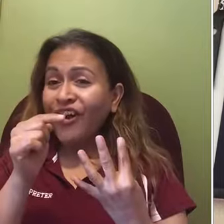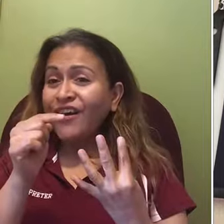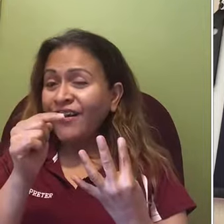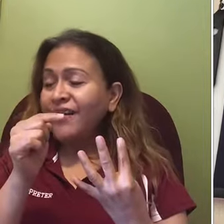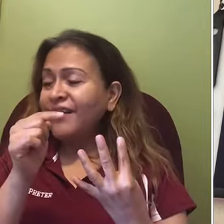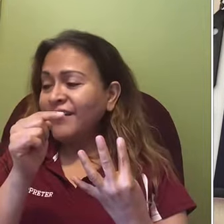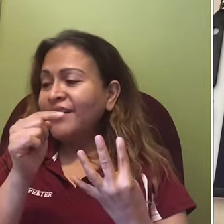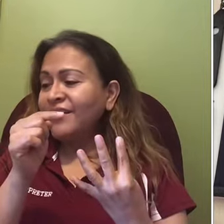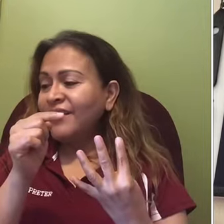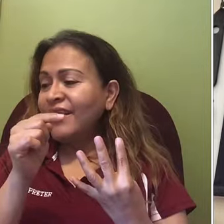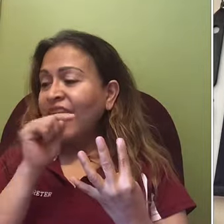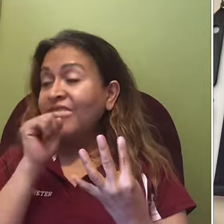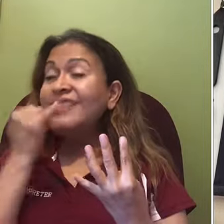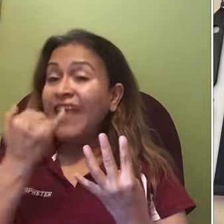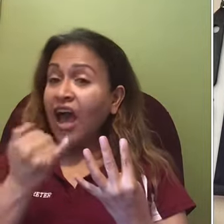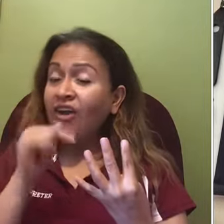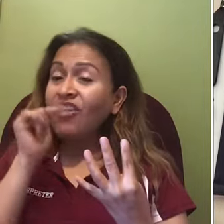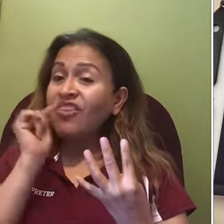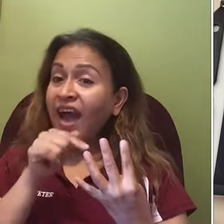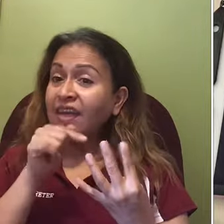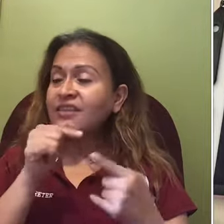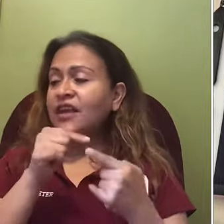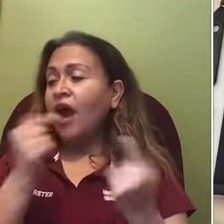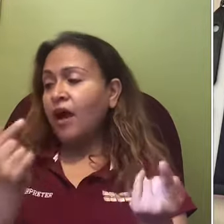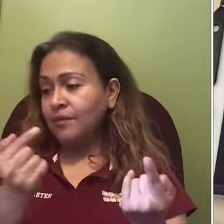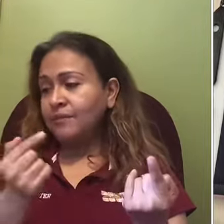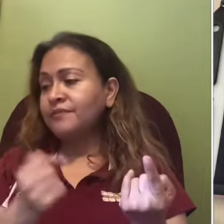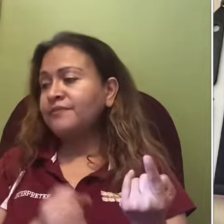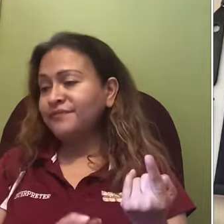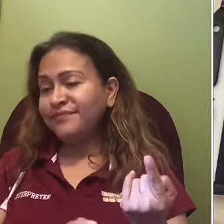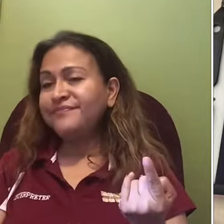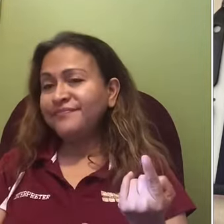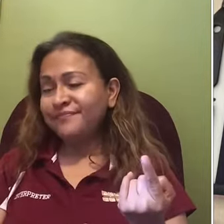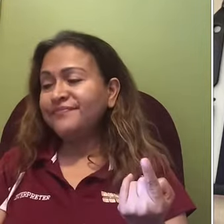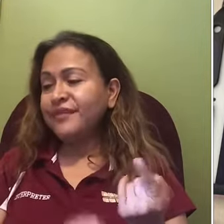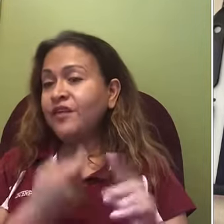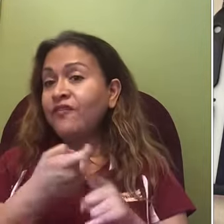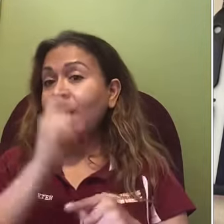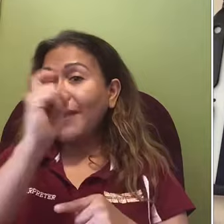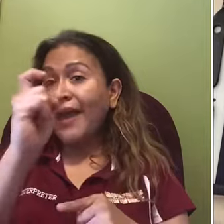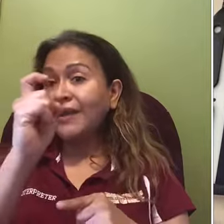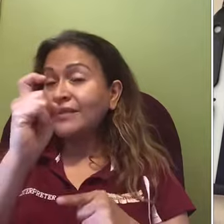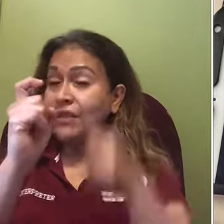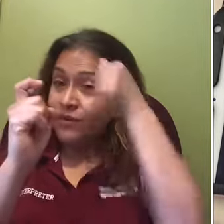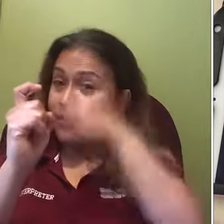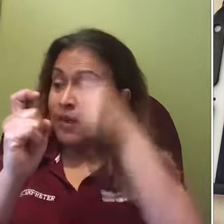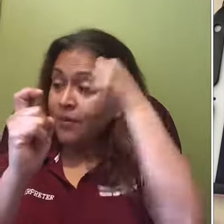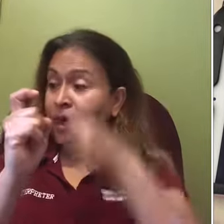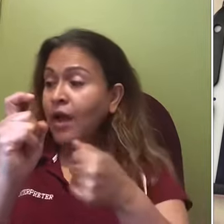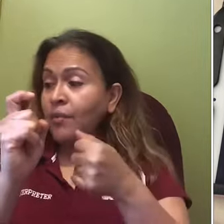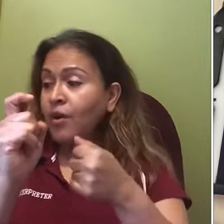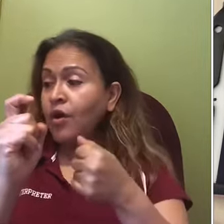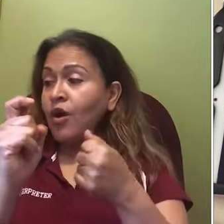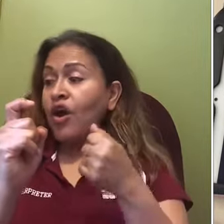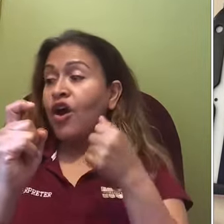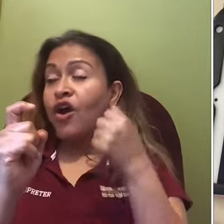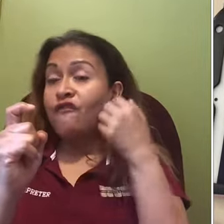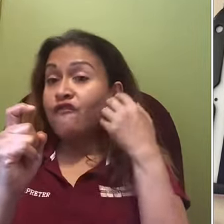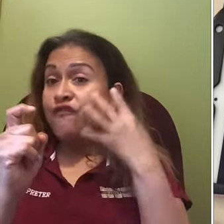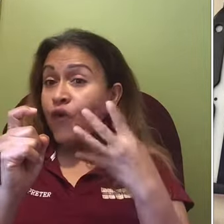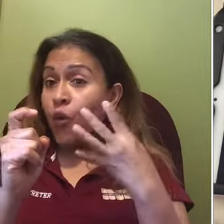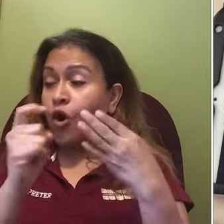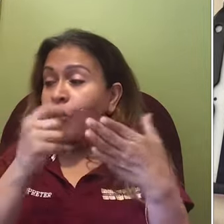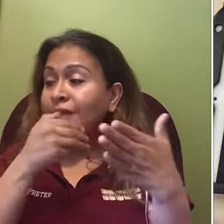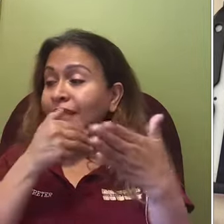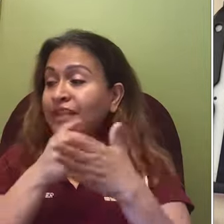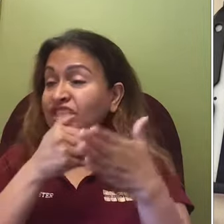in this context, this is now the opposite. This is now the opposite side. Remember, 4 was adjacent to this theta, but